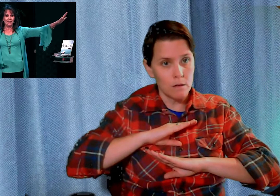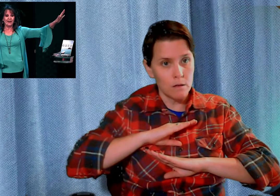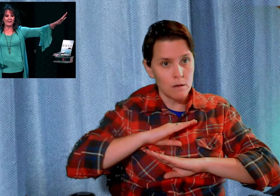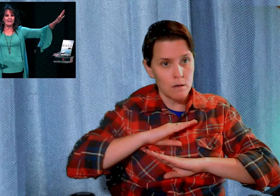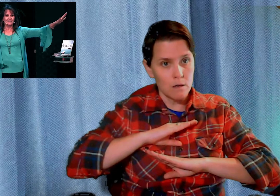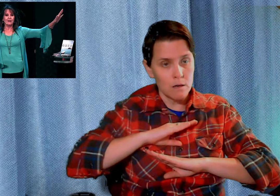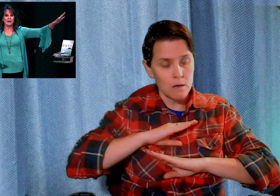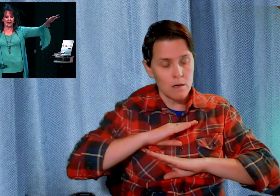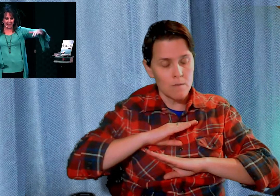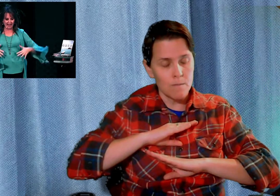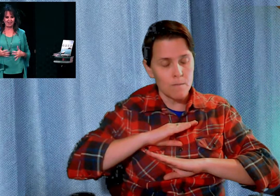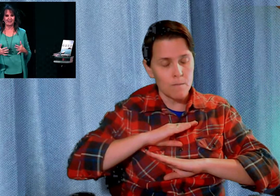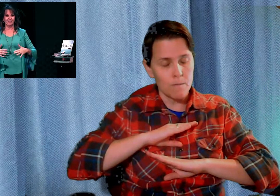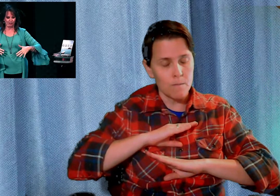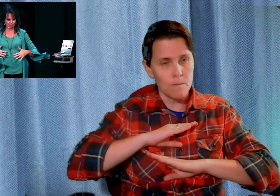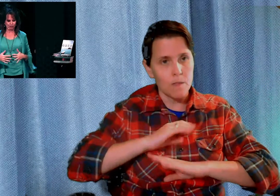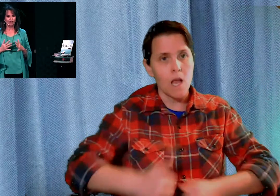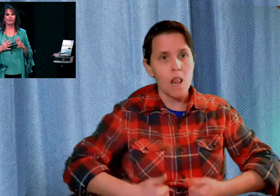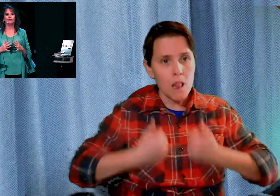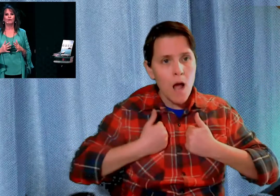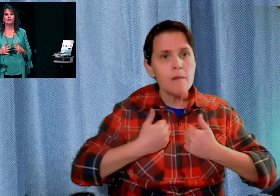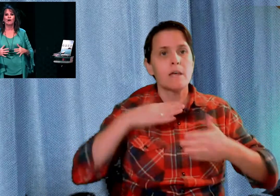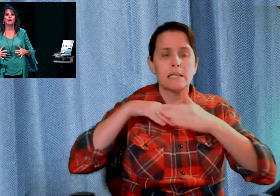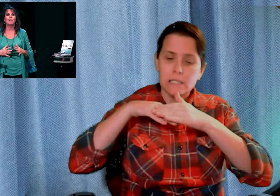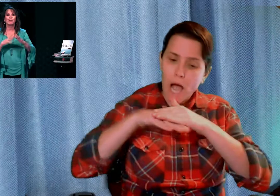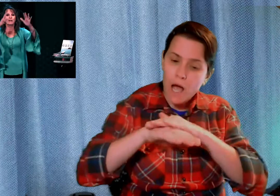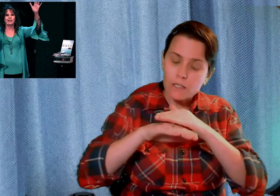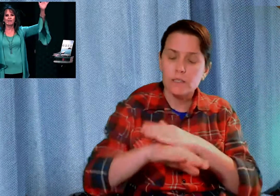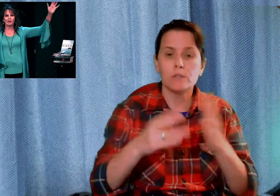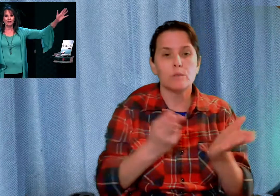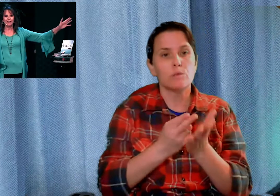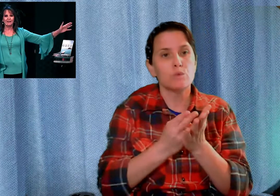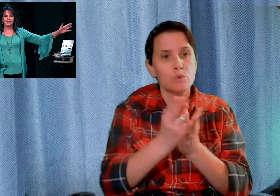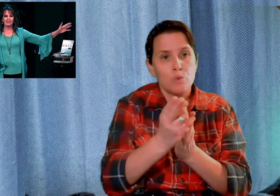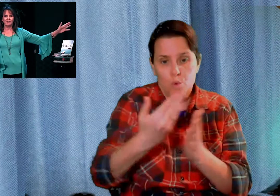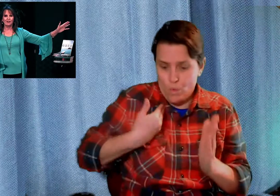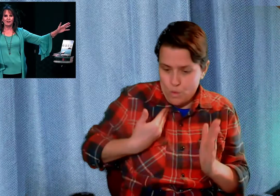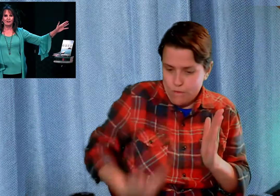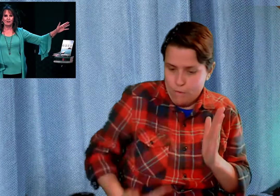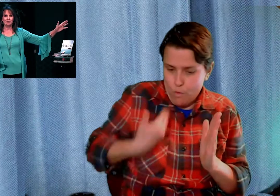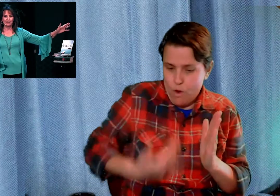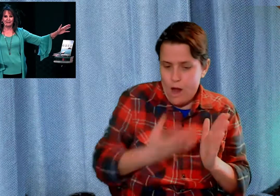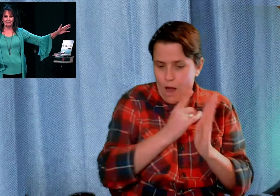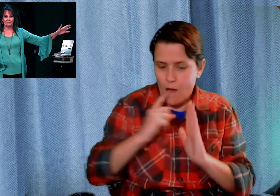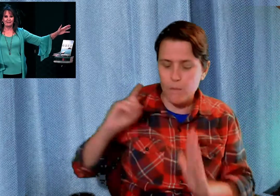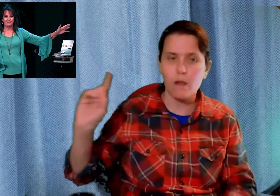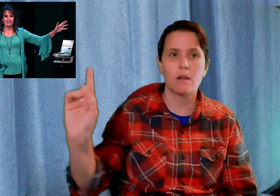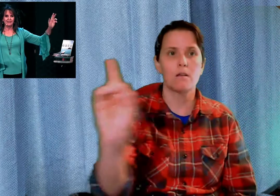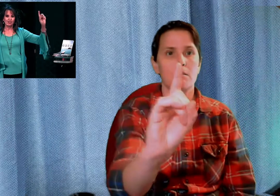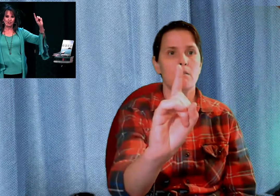One that is about accessing the truth of who you are and bringing it forth as a gift onto the